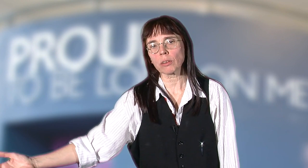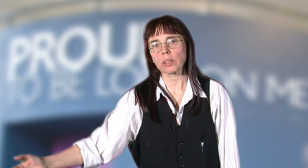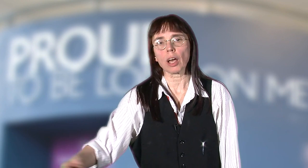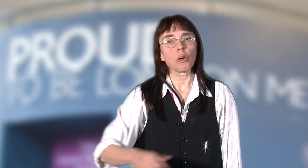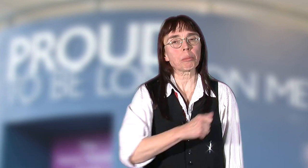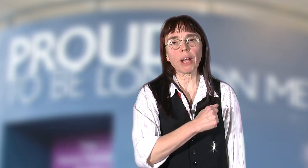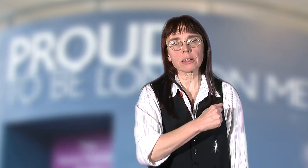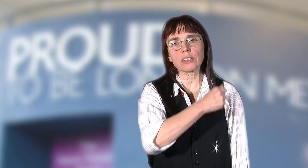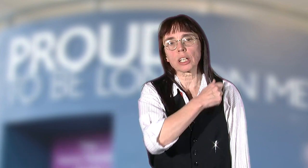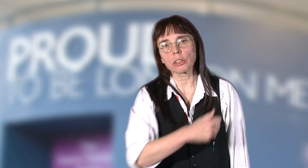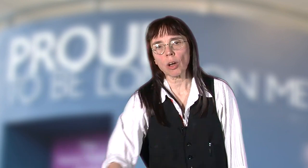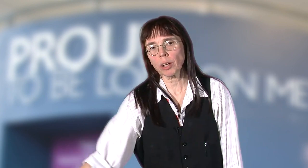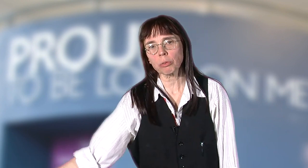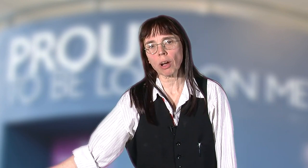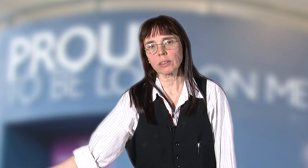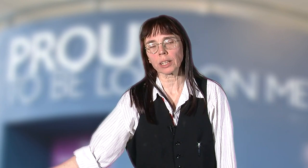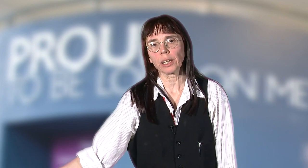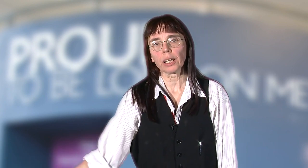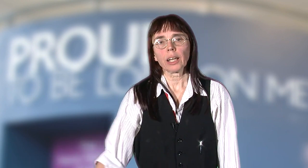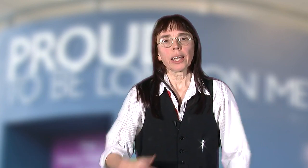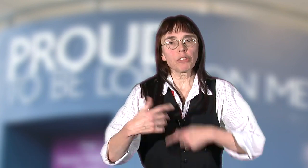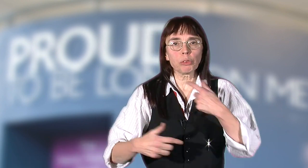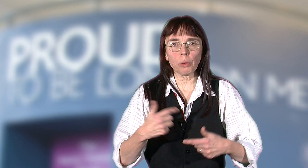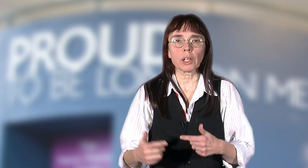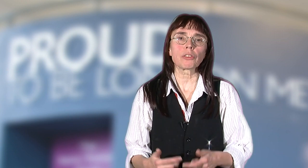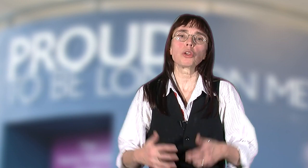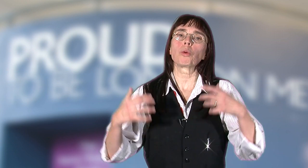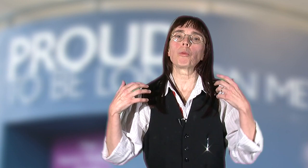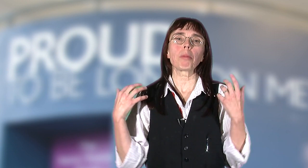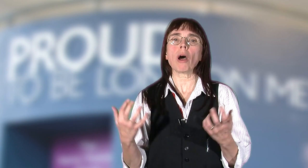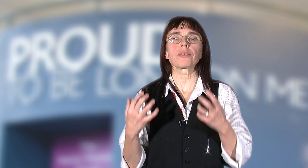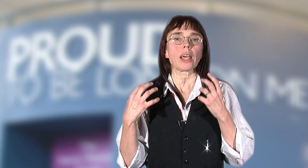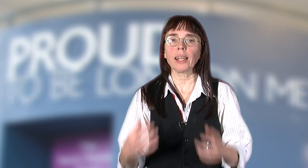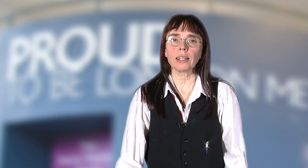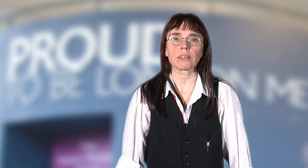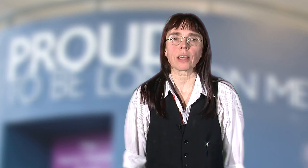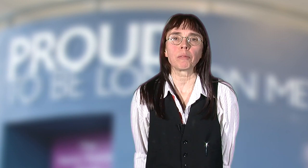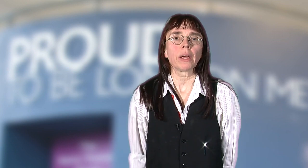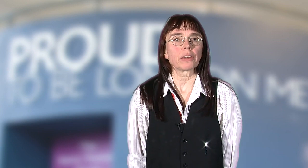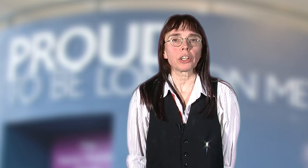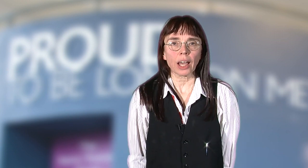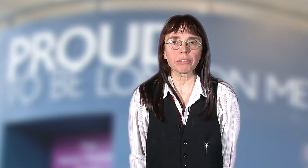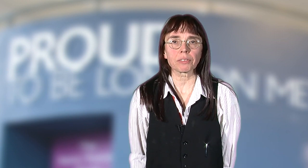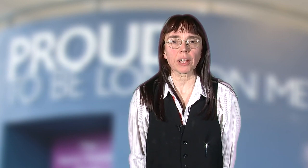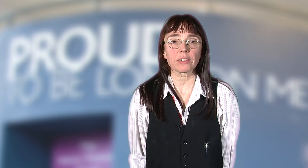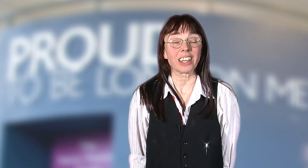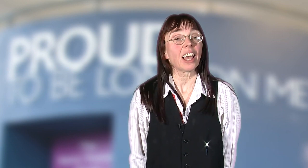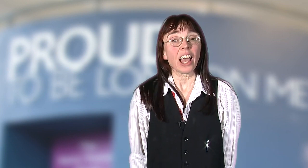answer. Practice timed writing. If you do this, you will pass any exam that you have to face here and